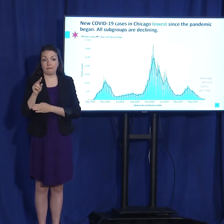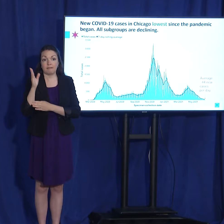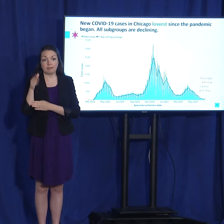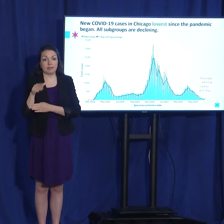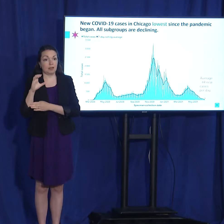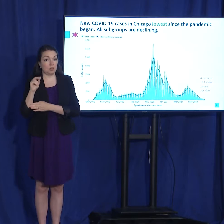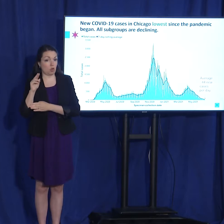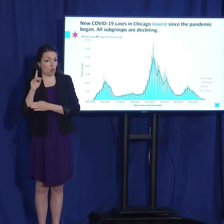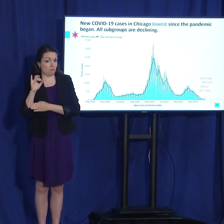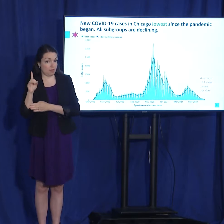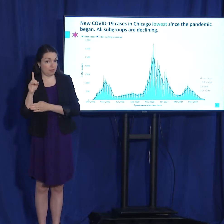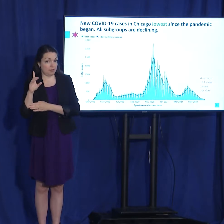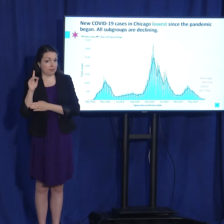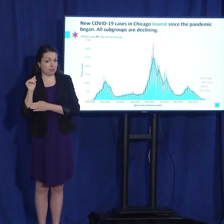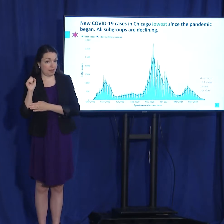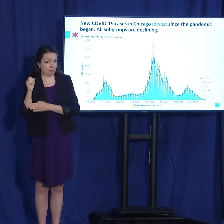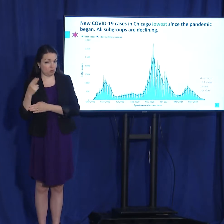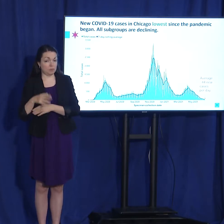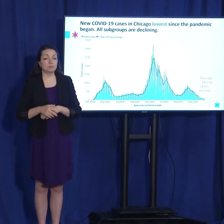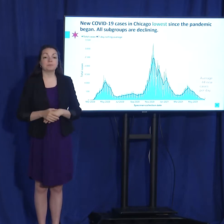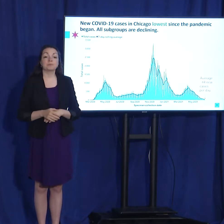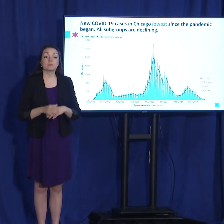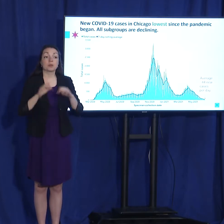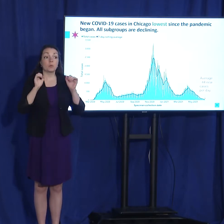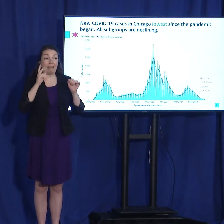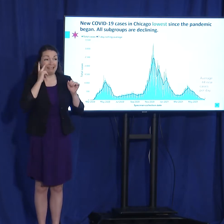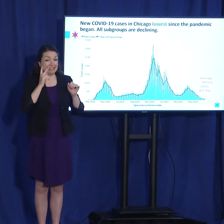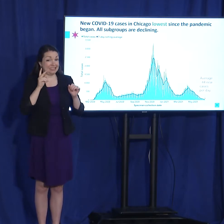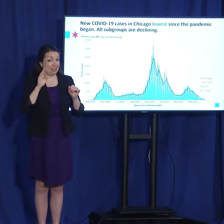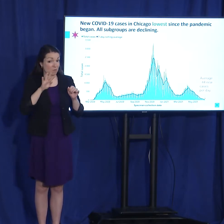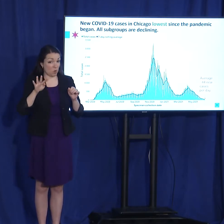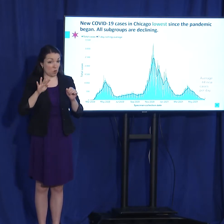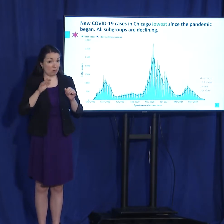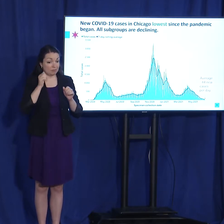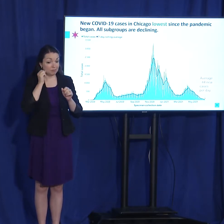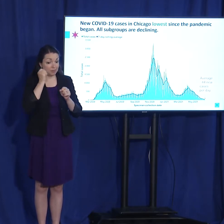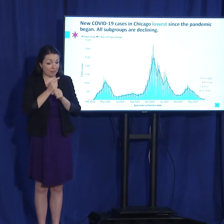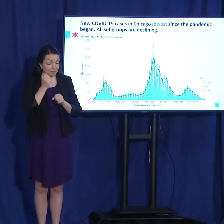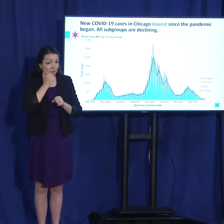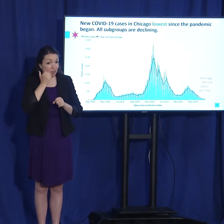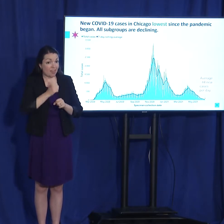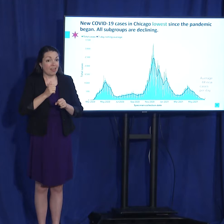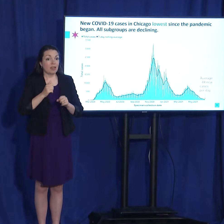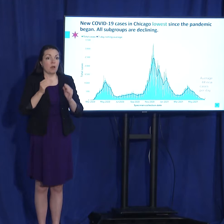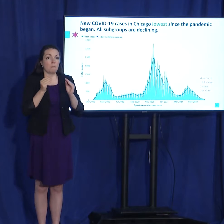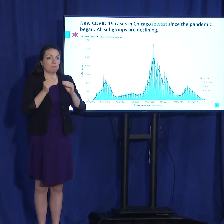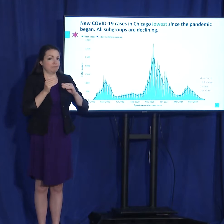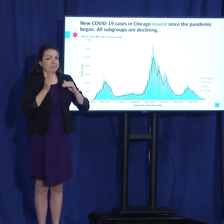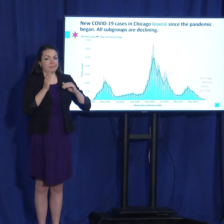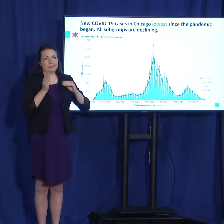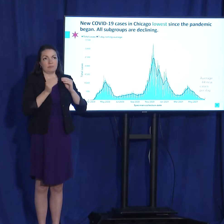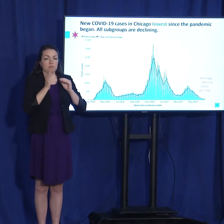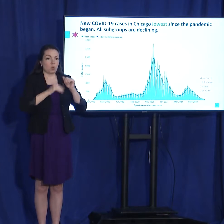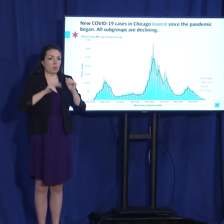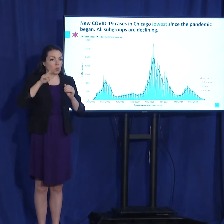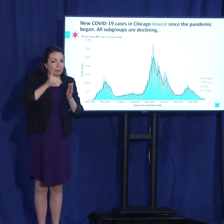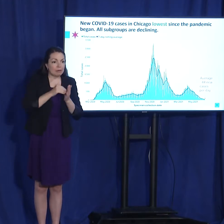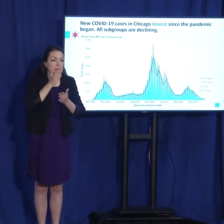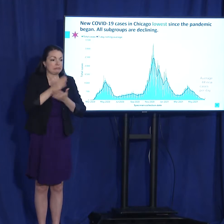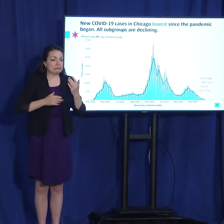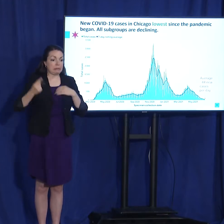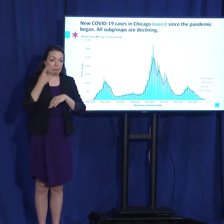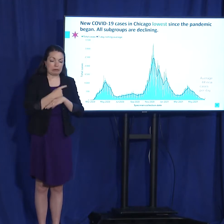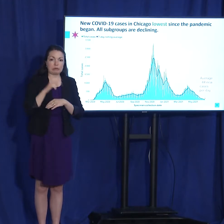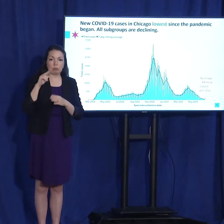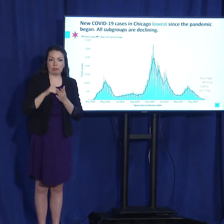see here, our 44 new cases per day is down from an average of more than 3,000, and we had days of almost